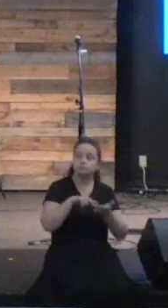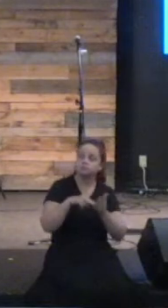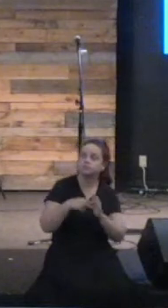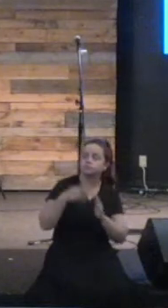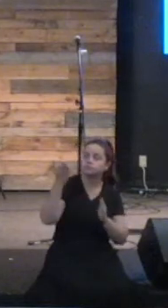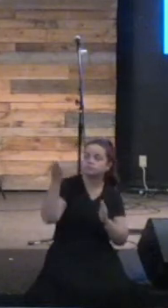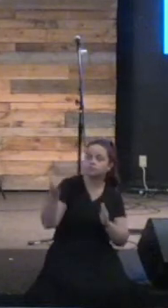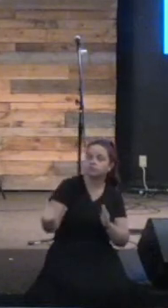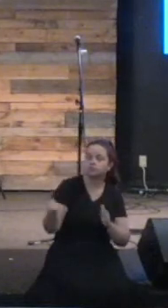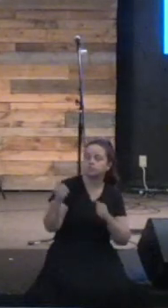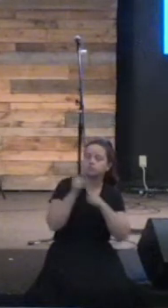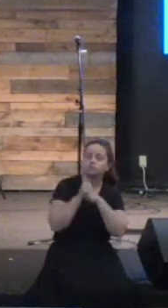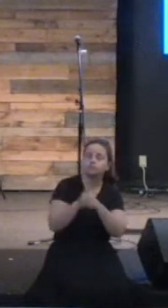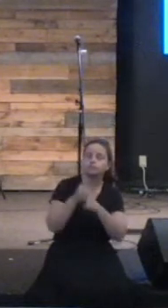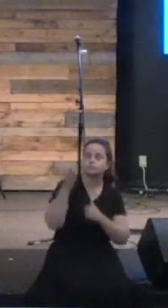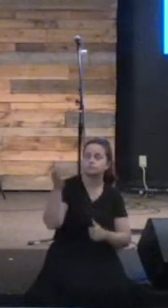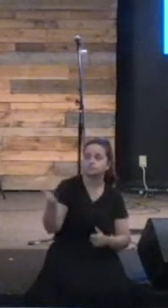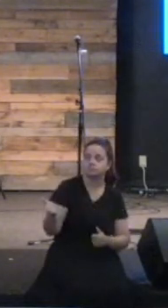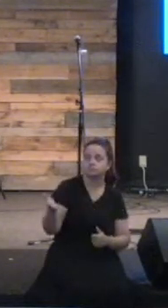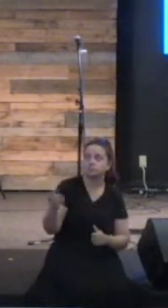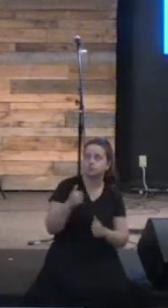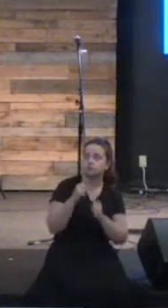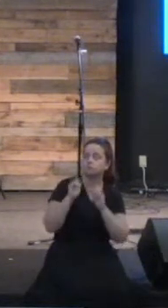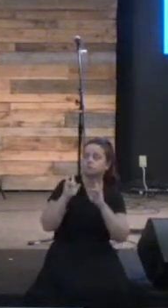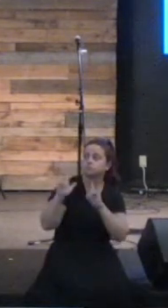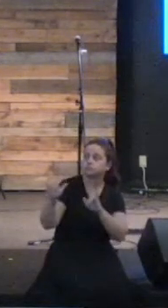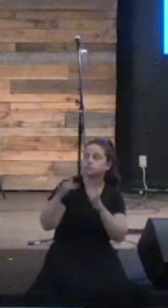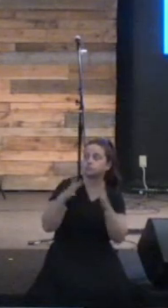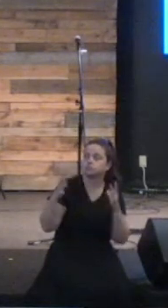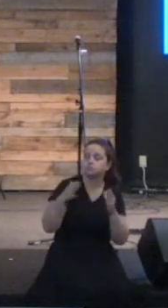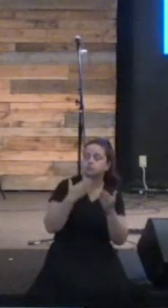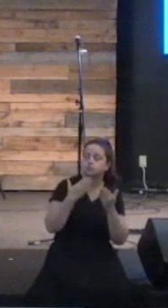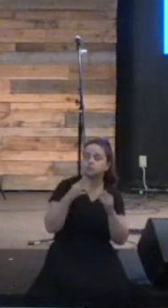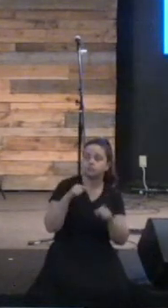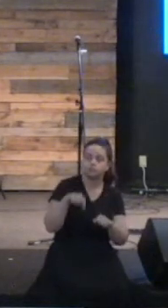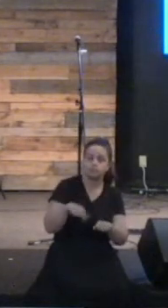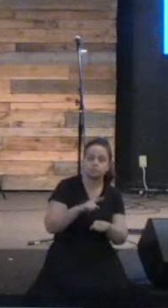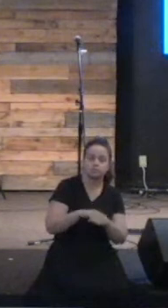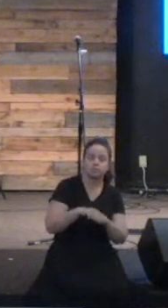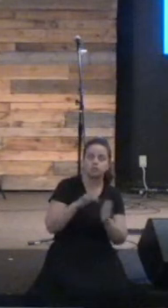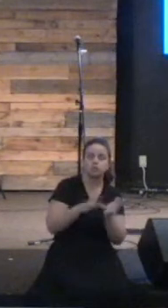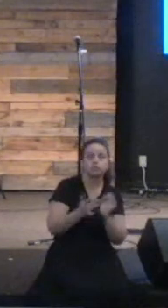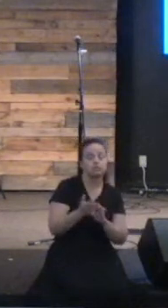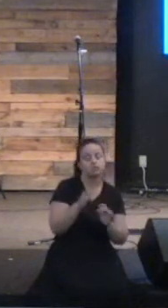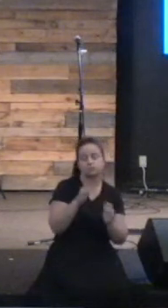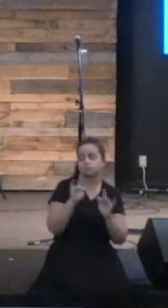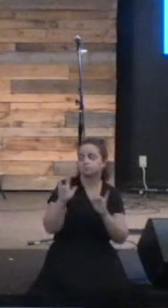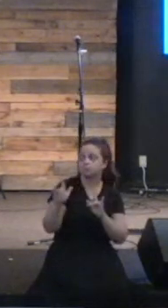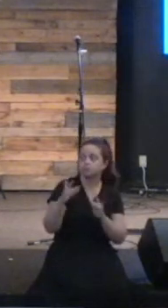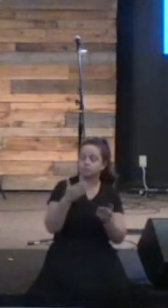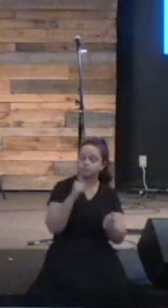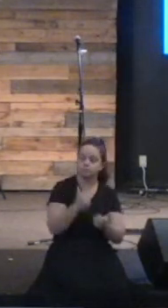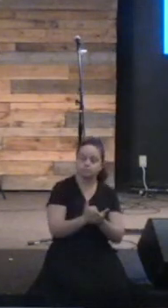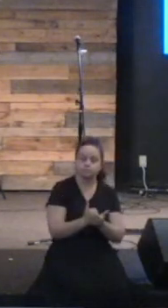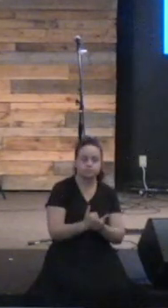how we're be obedient to you we love you so much we thank you for this time now Jesus we love you amen